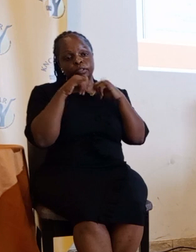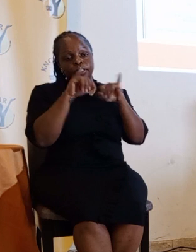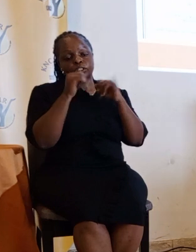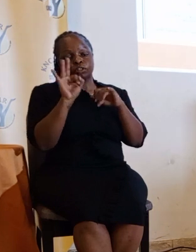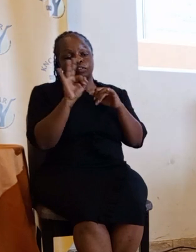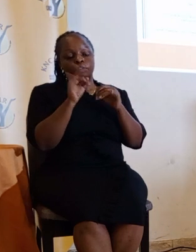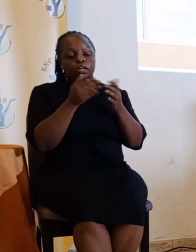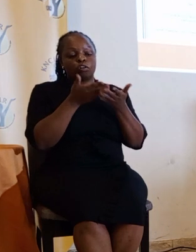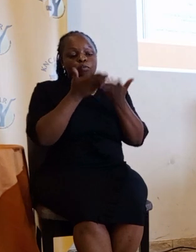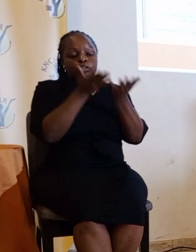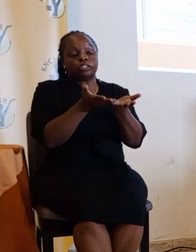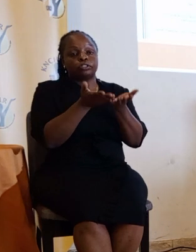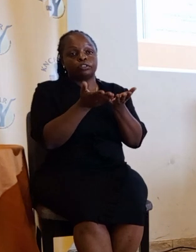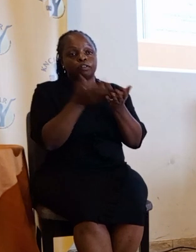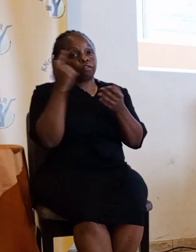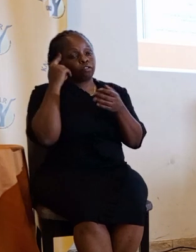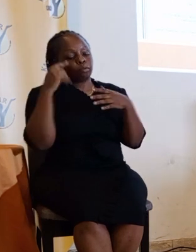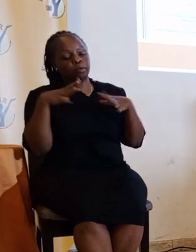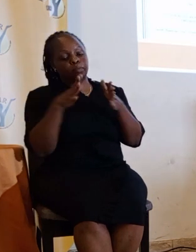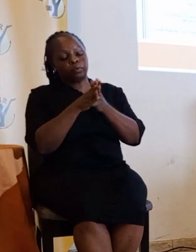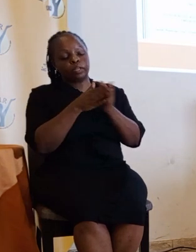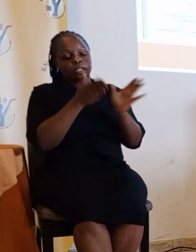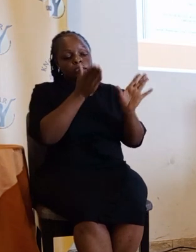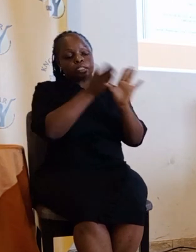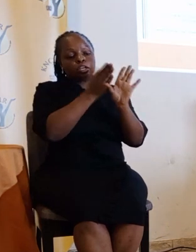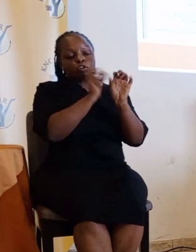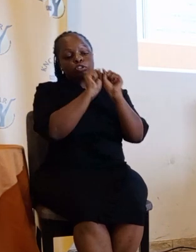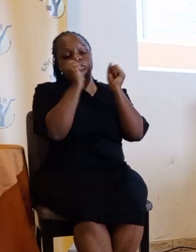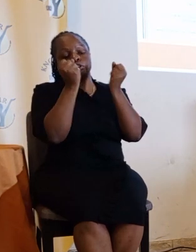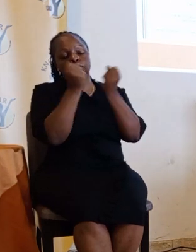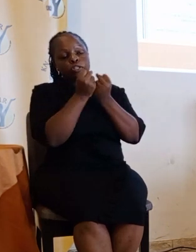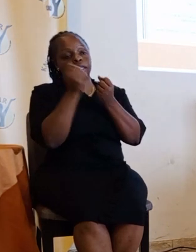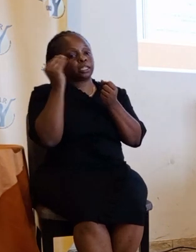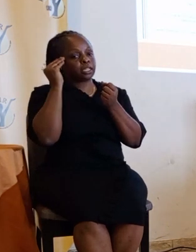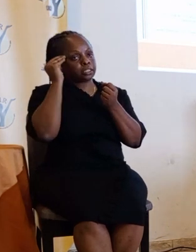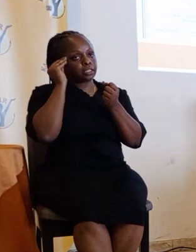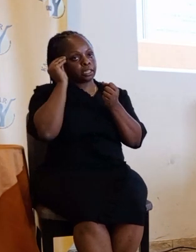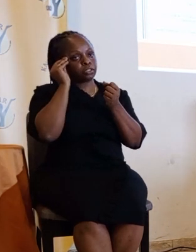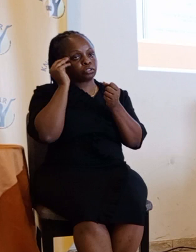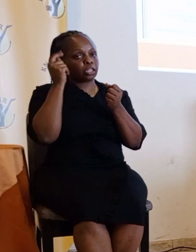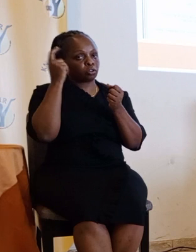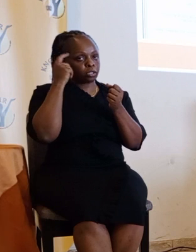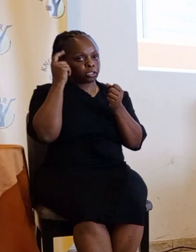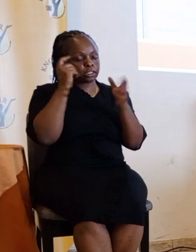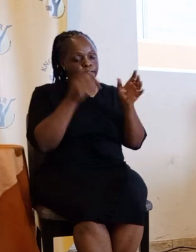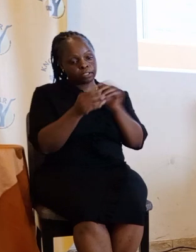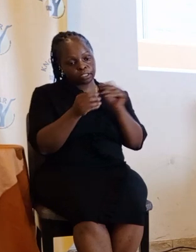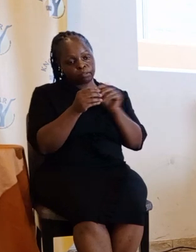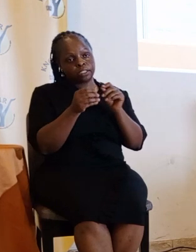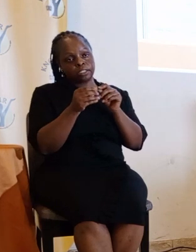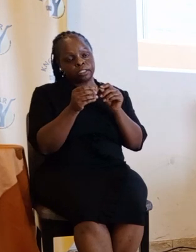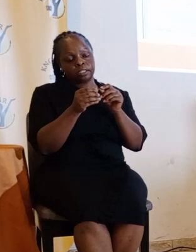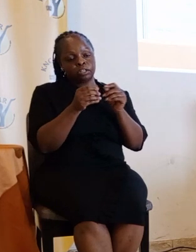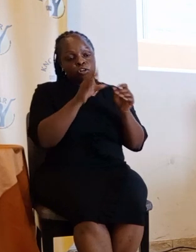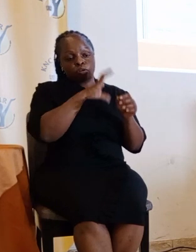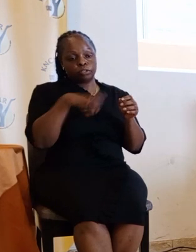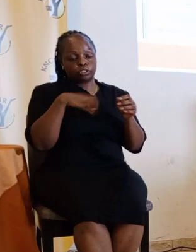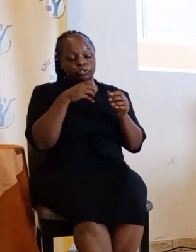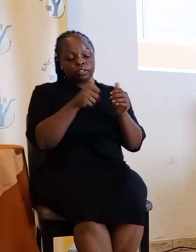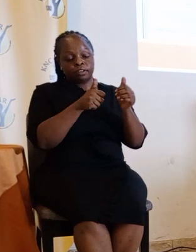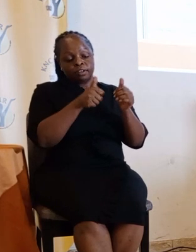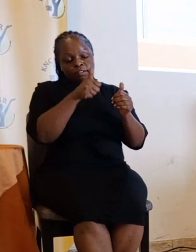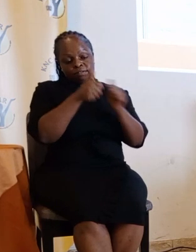of accommodations for persons with psychosocial and intellectual and cognitive disabilities. The Commission